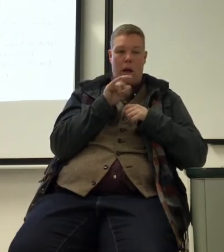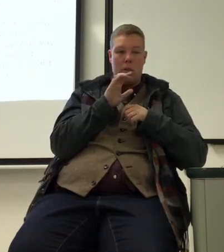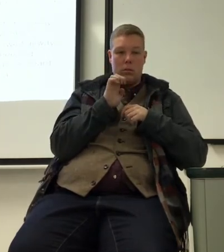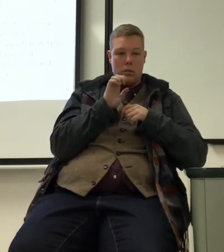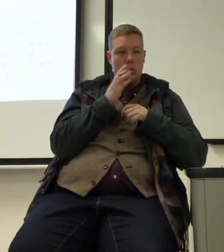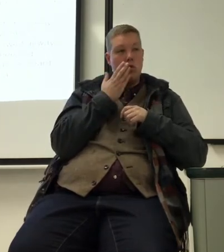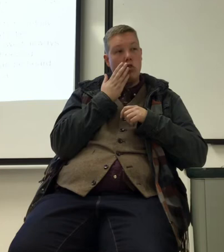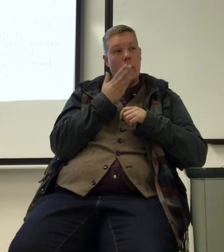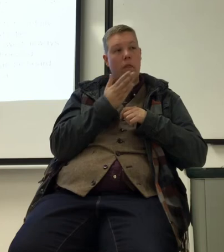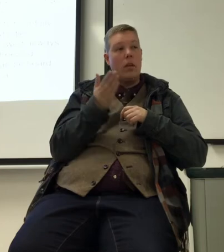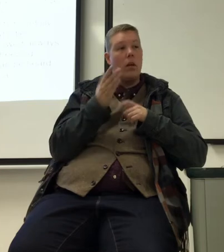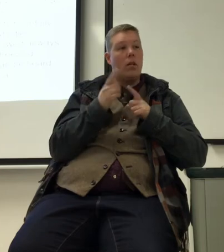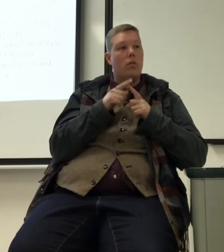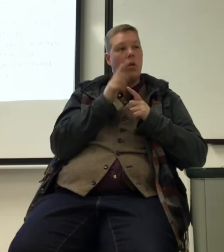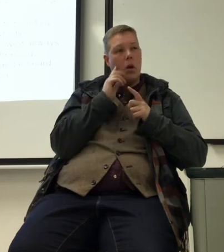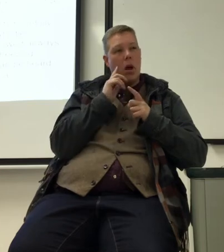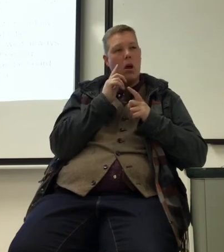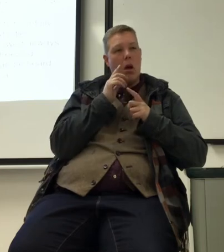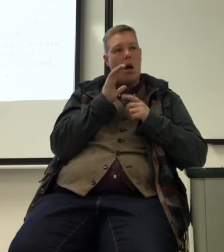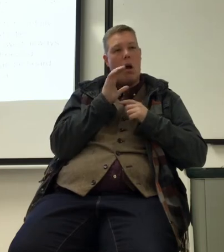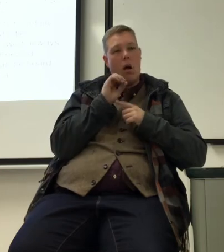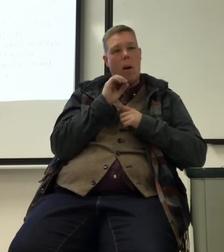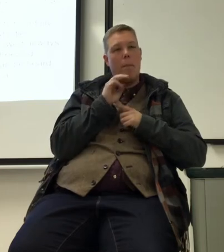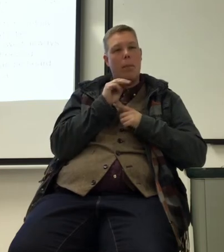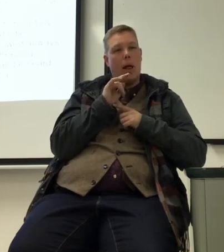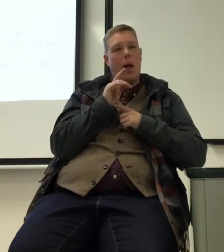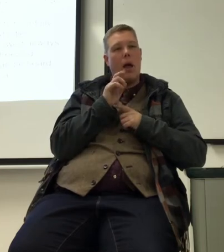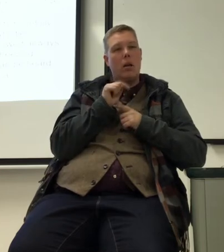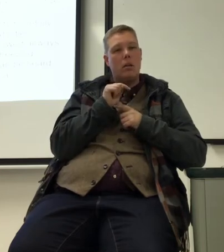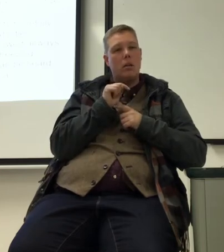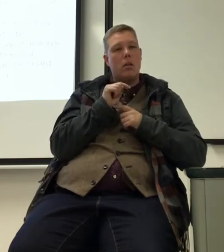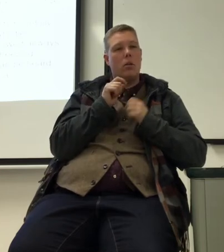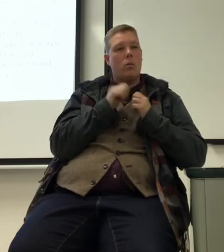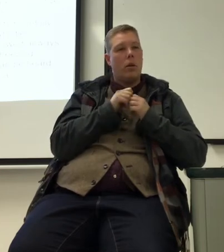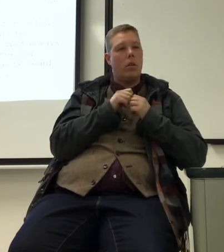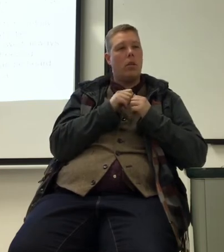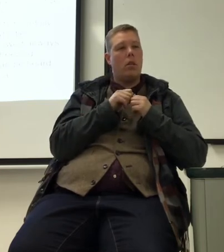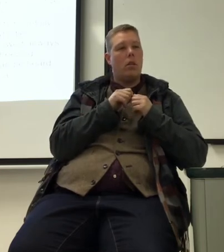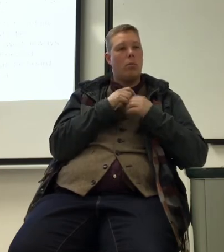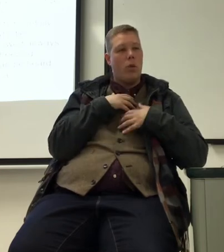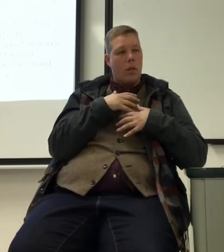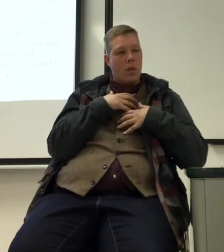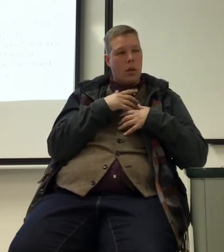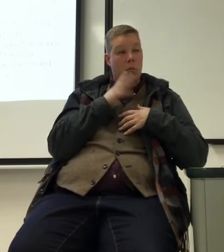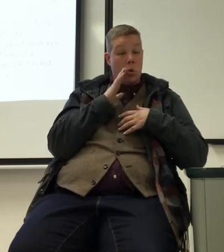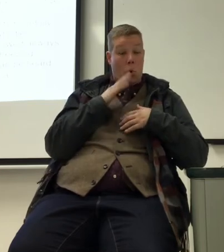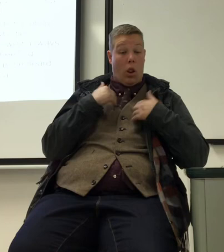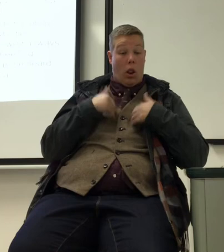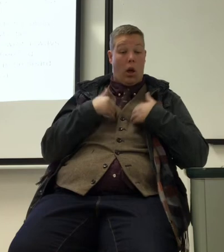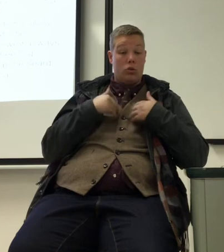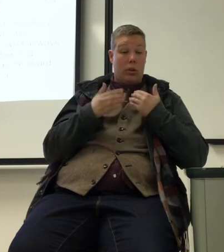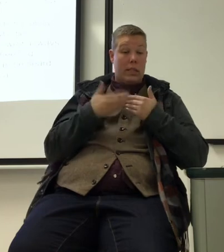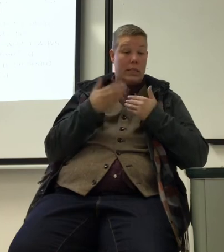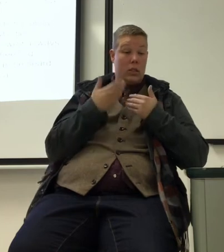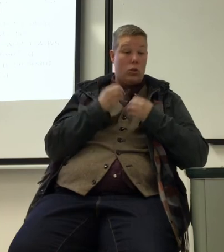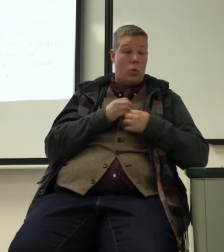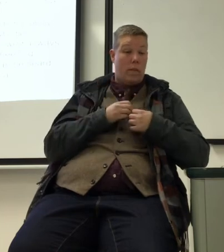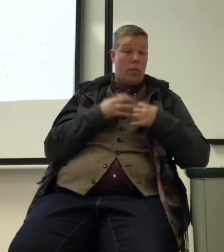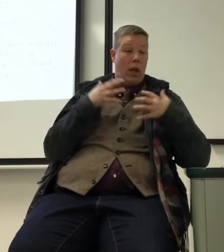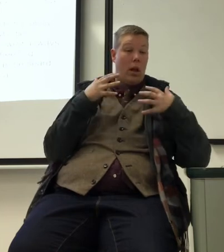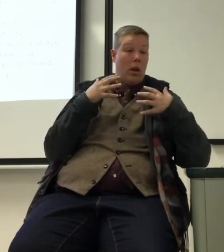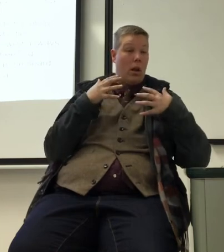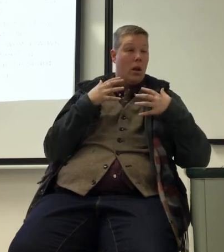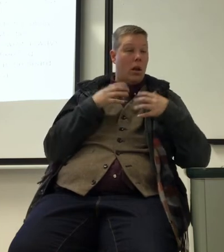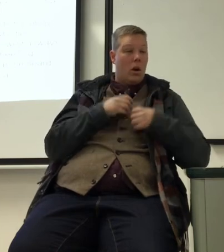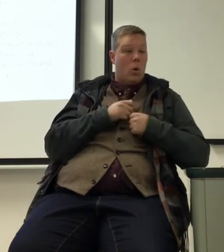compliant with breathing, that means you have a lung that's easy to inflate. So we call that a high compliance lung. It stretches easily.